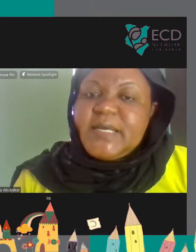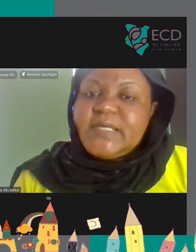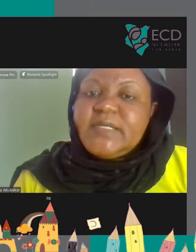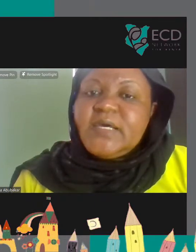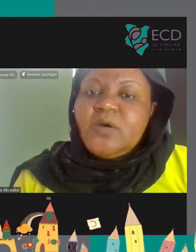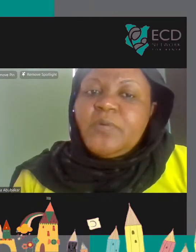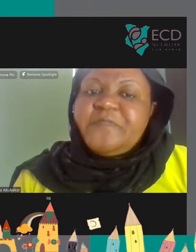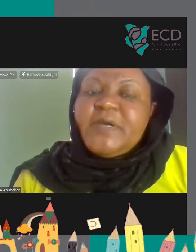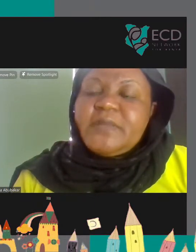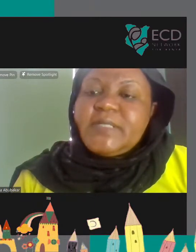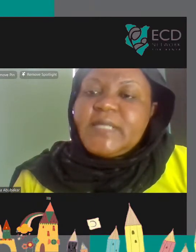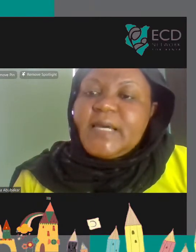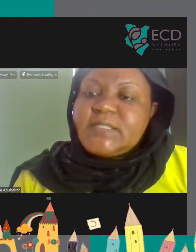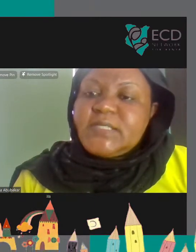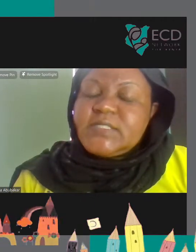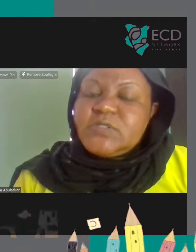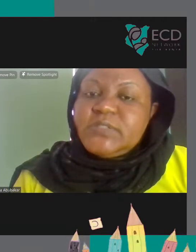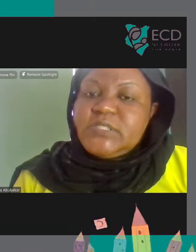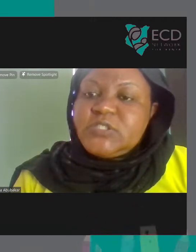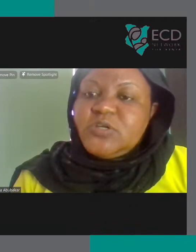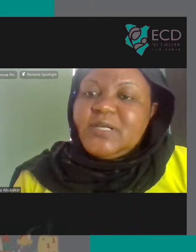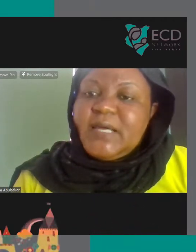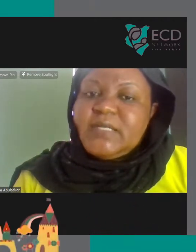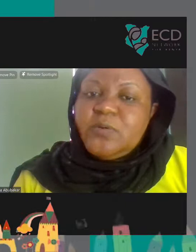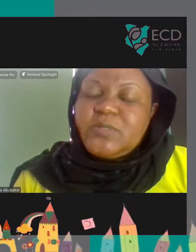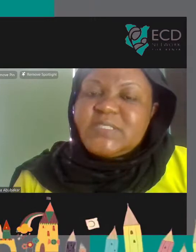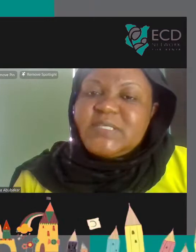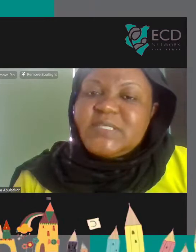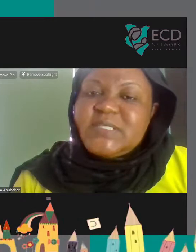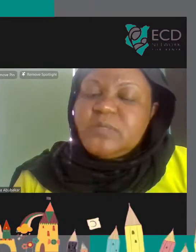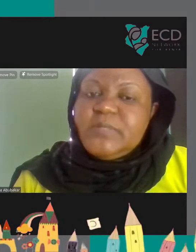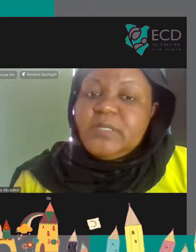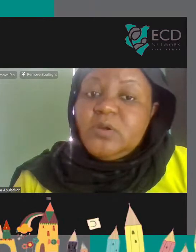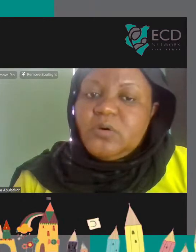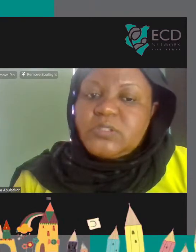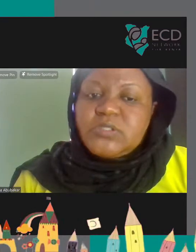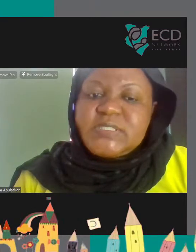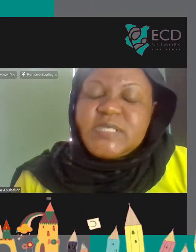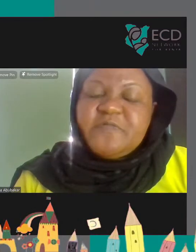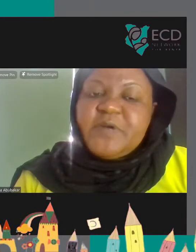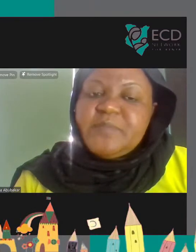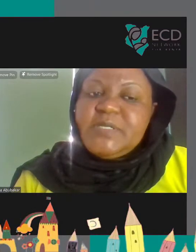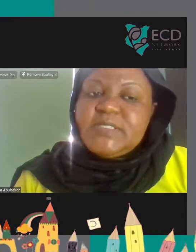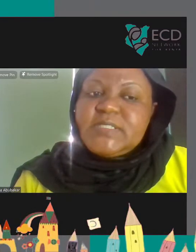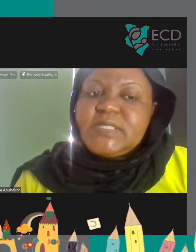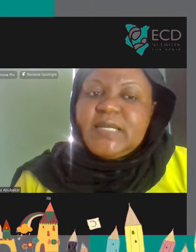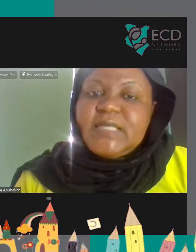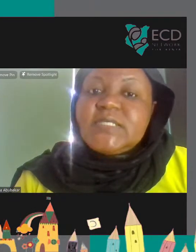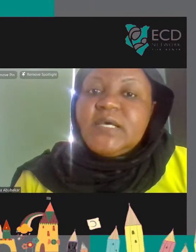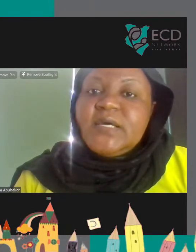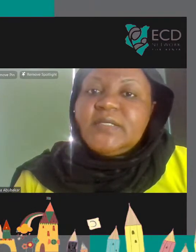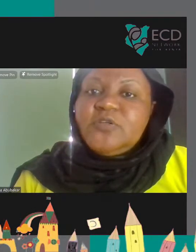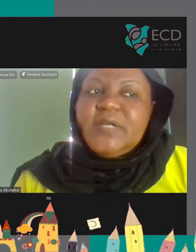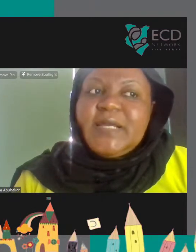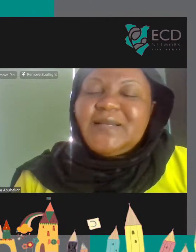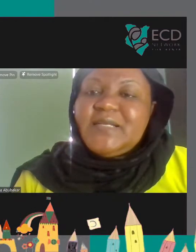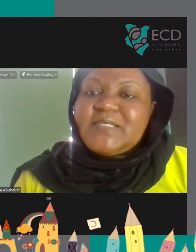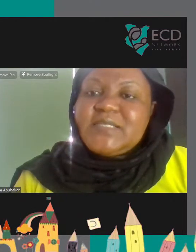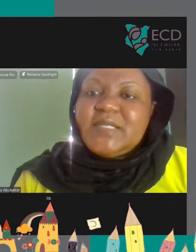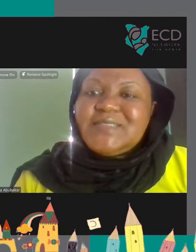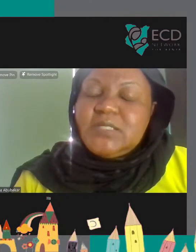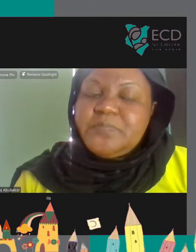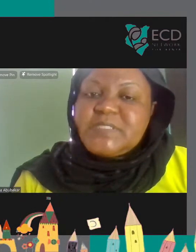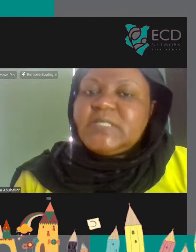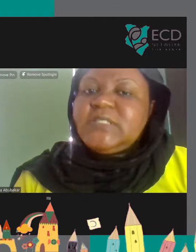this slide, we find that access to digital learning was extremely low. So some families tell us, like